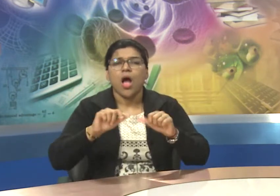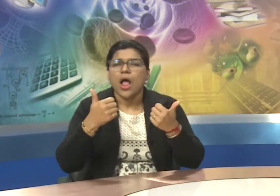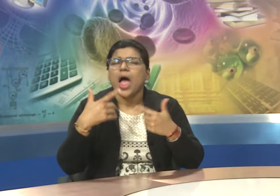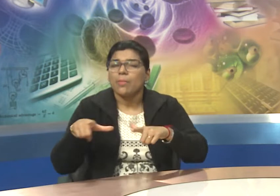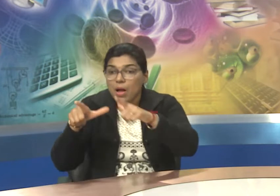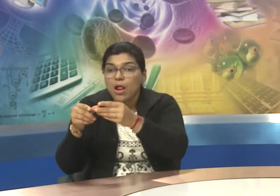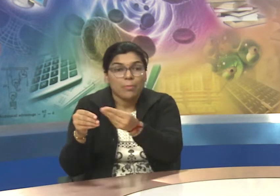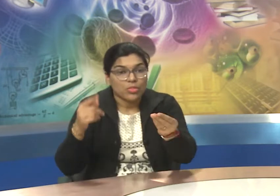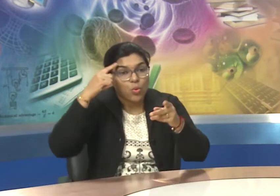but